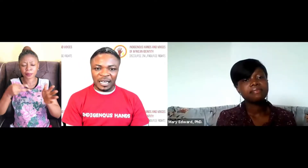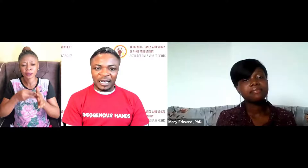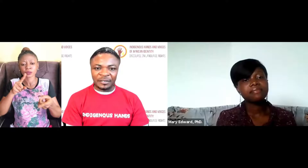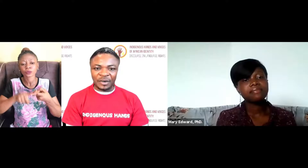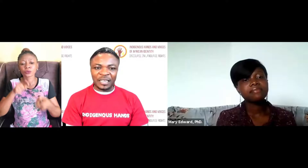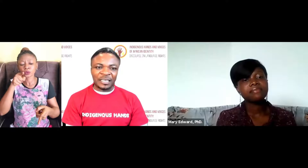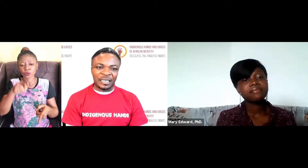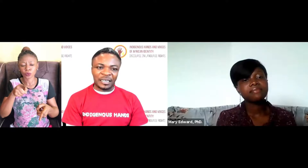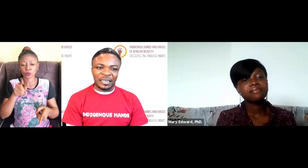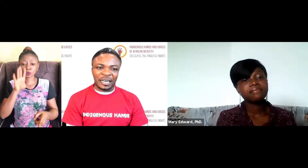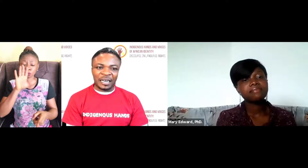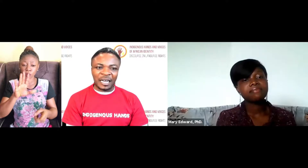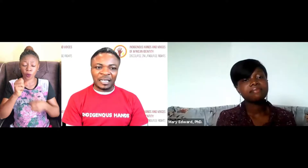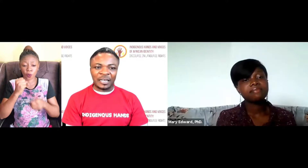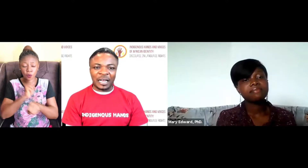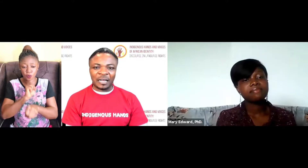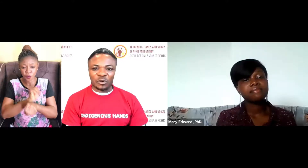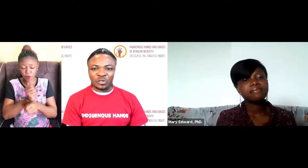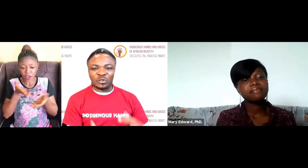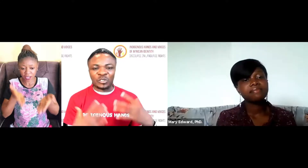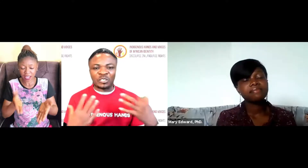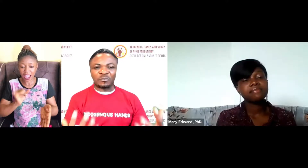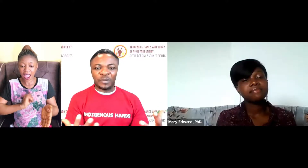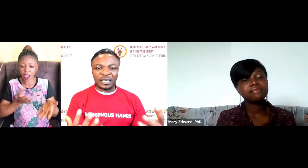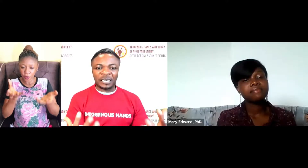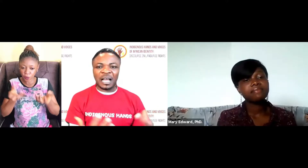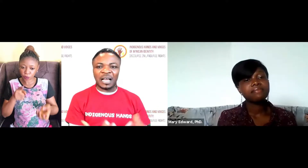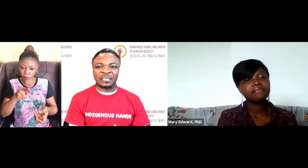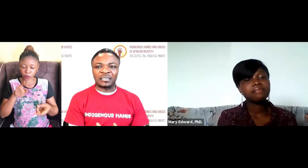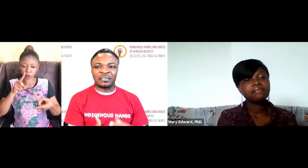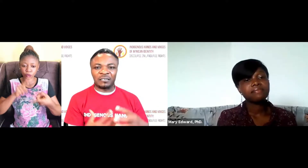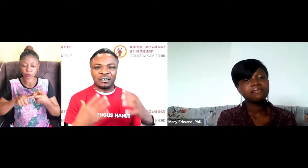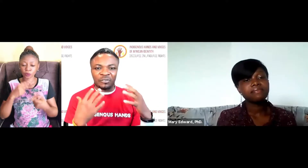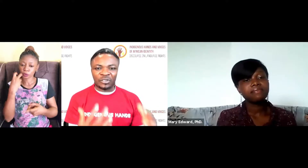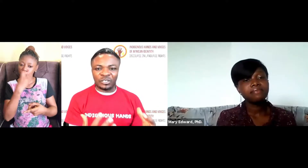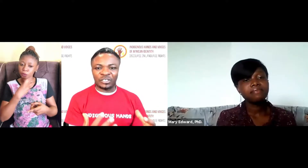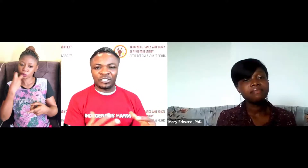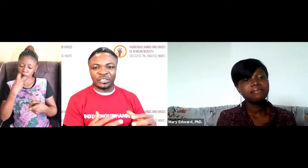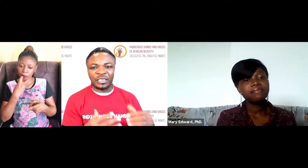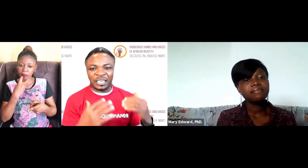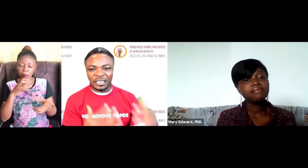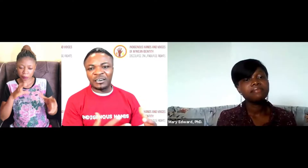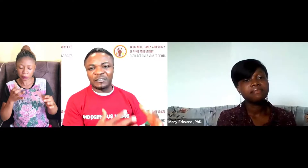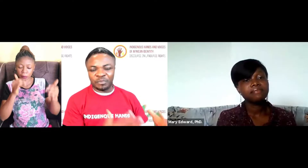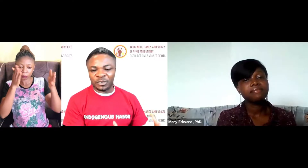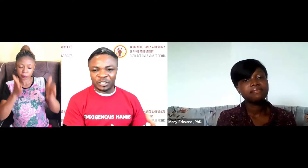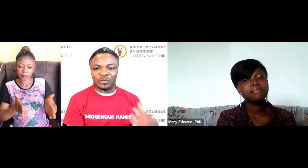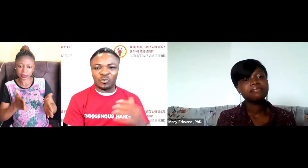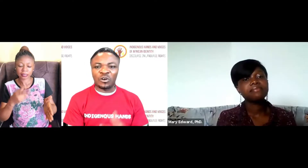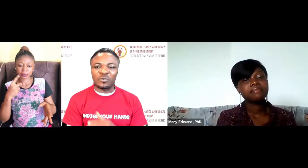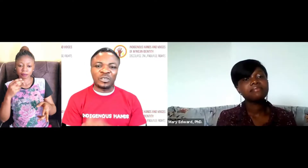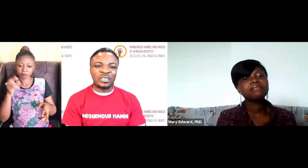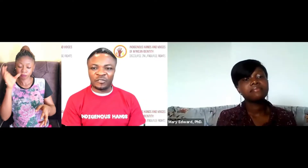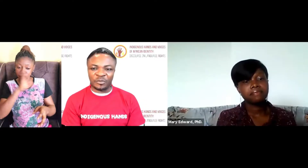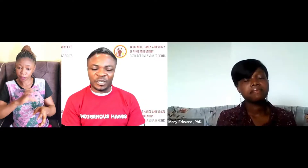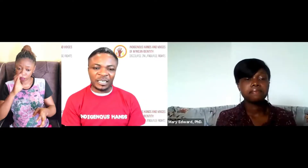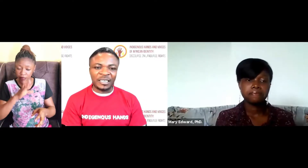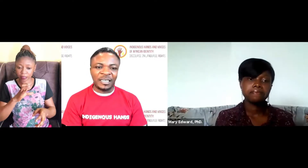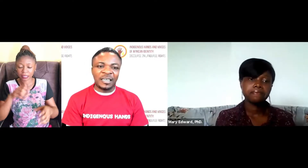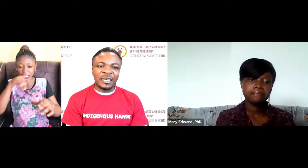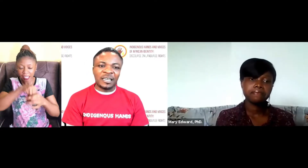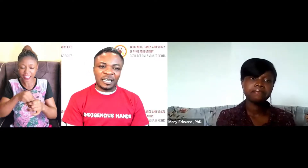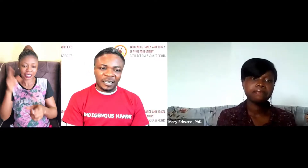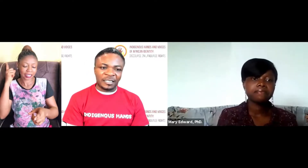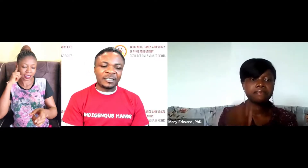work? Right here, I want you to be speaking as a researcher, a hearing person working with the deaf